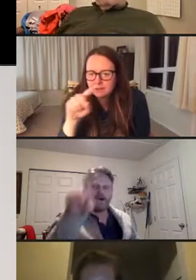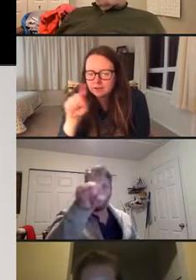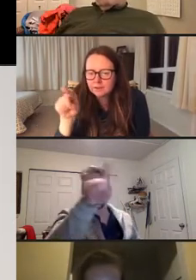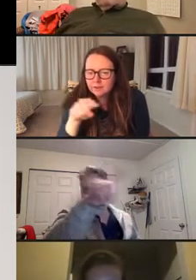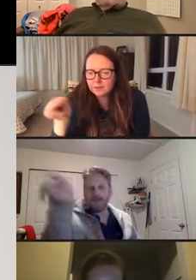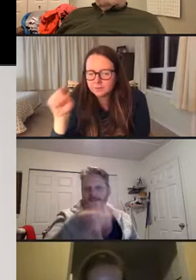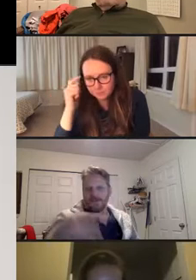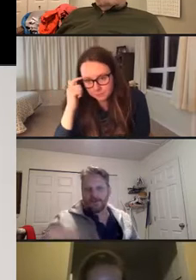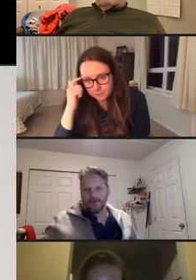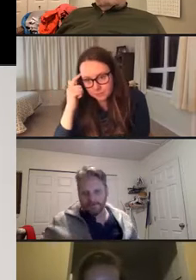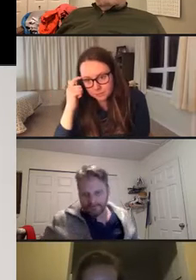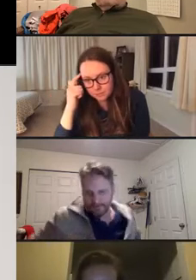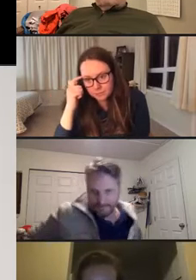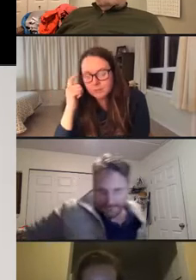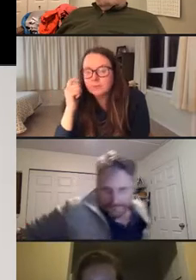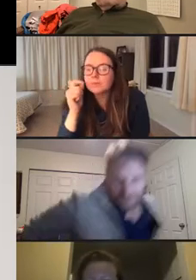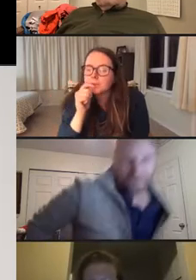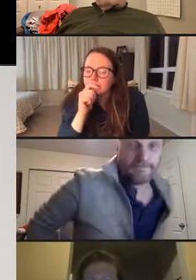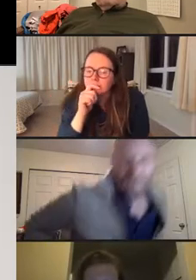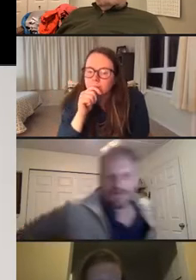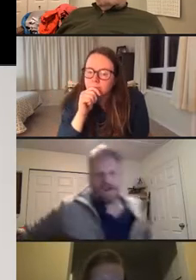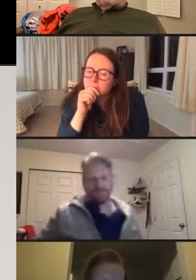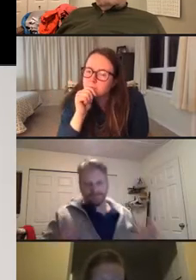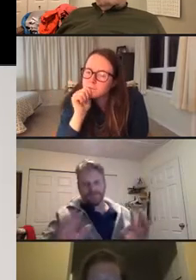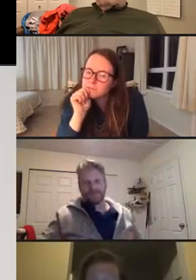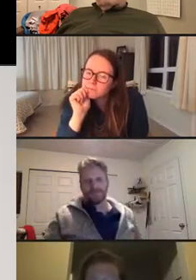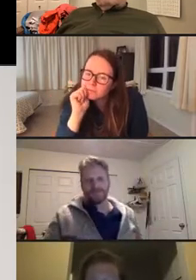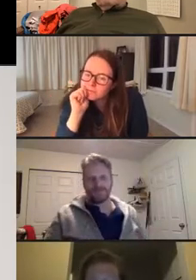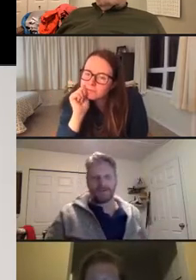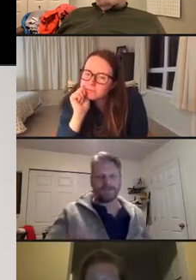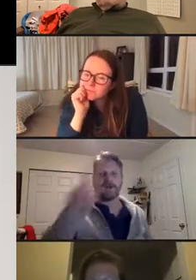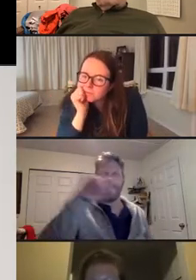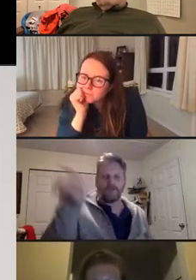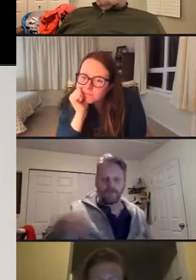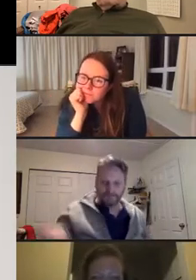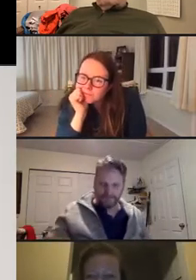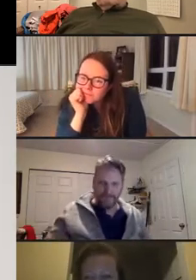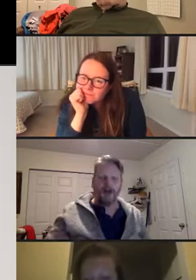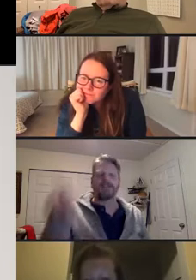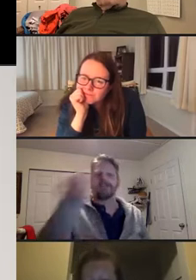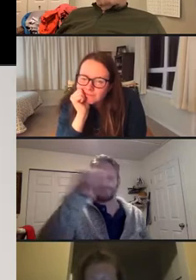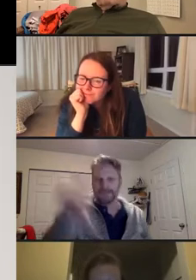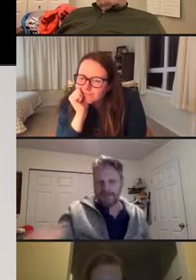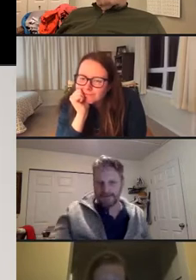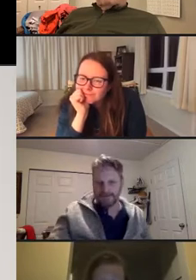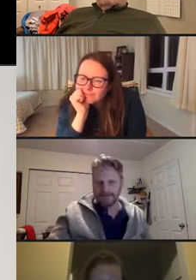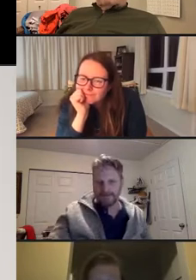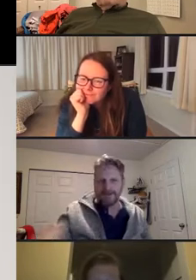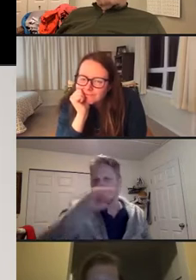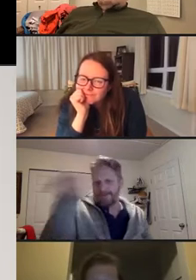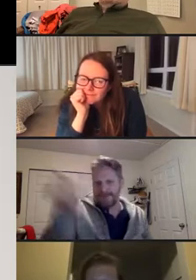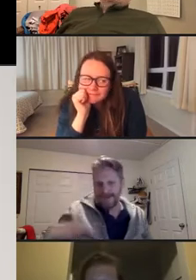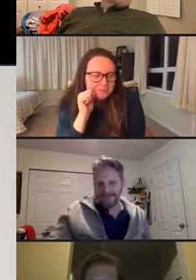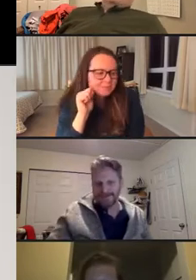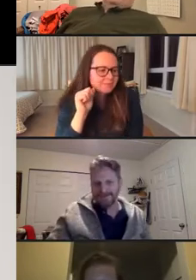you are drawing on a chalkboard. Okay. Sorry, for those of you a certain age, on a whiteboard, on a digital screen,